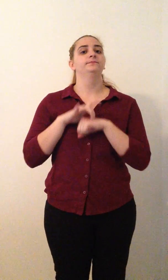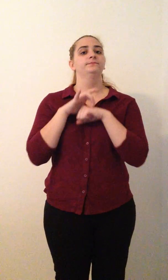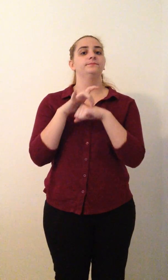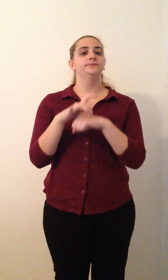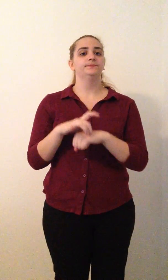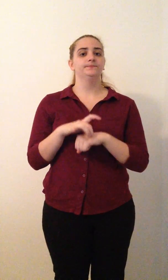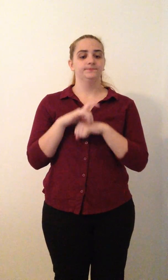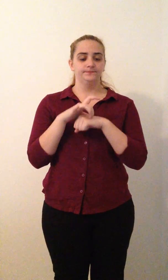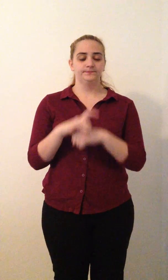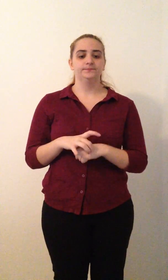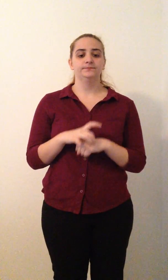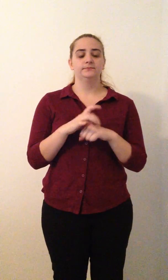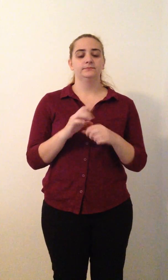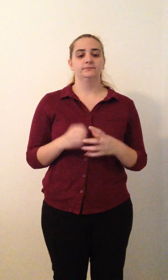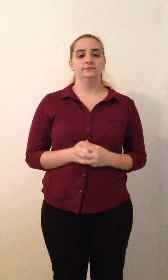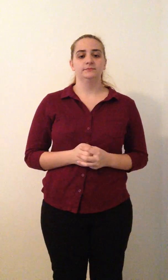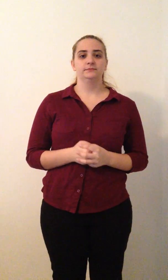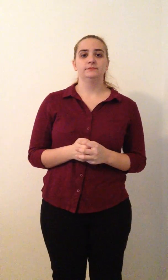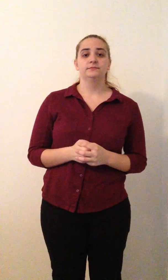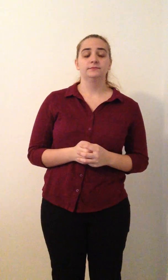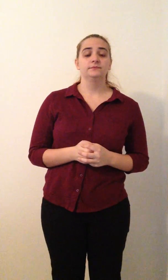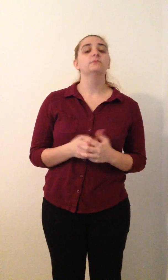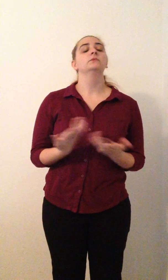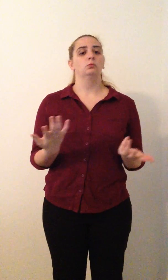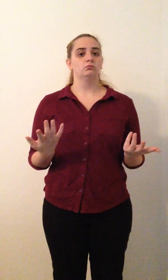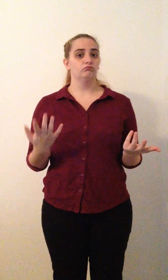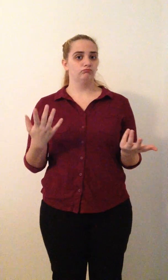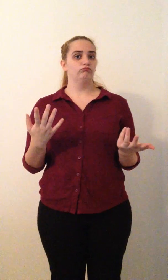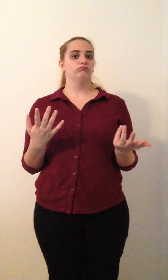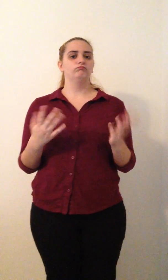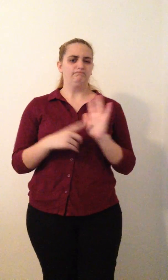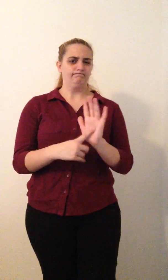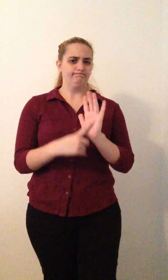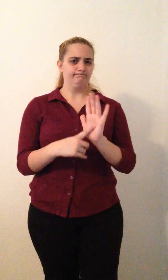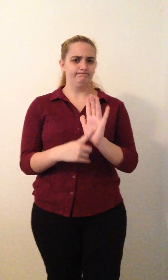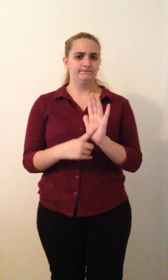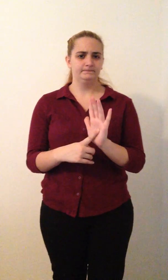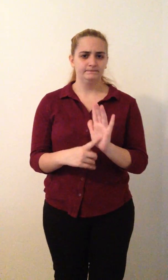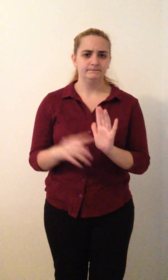and I always give this example because it's so telling, and we've all seen it. The kid lost at the store.